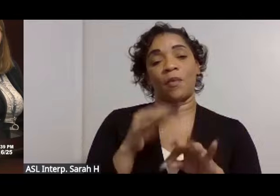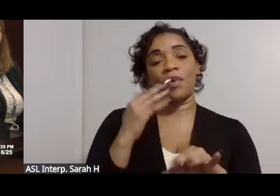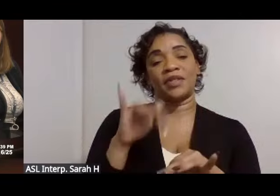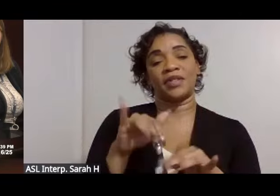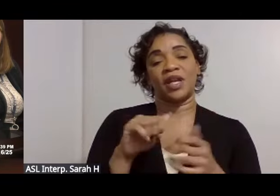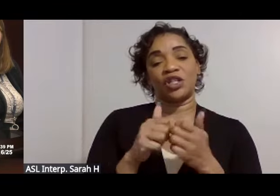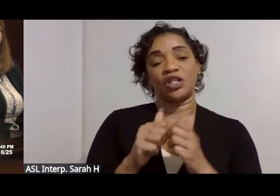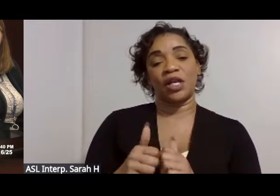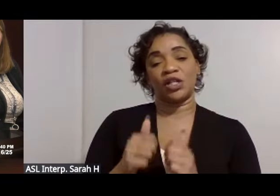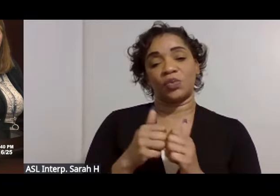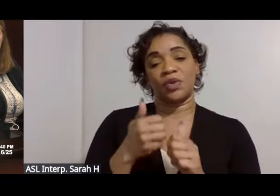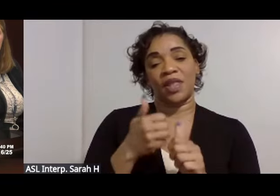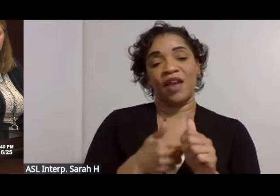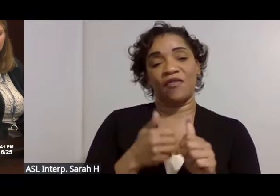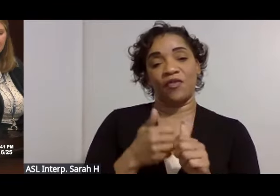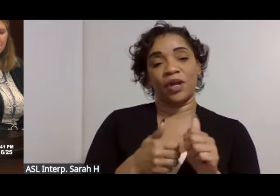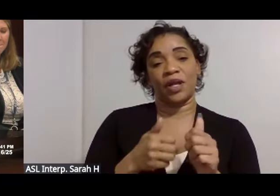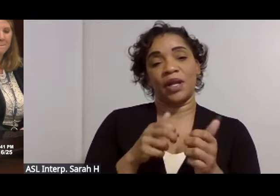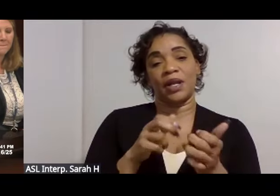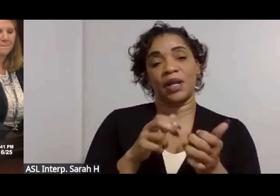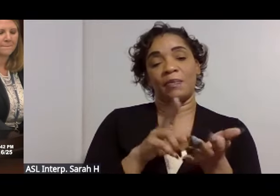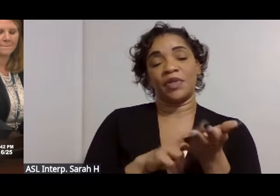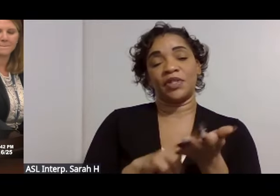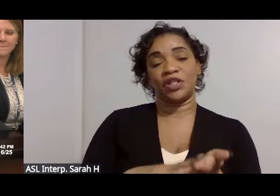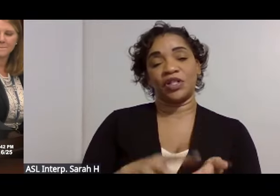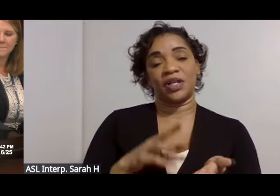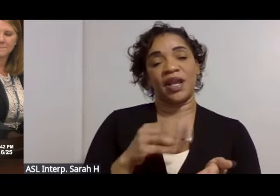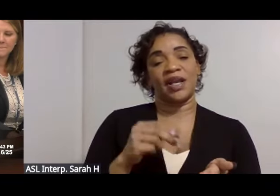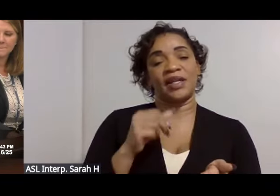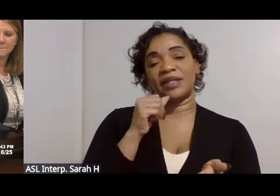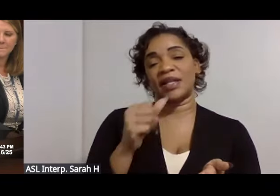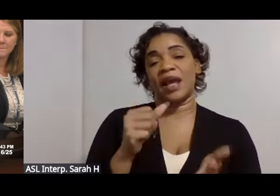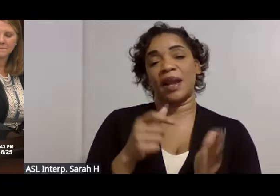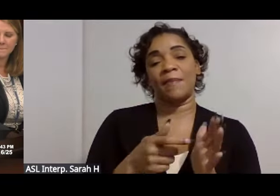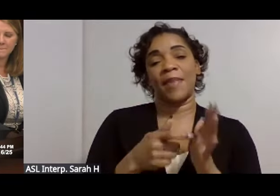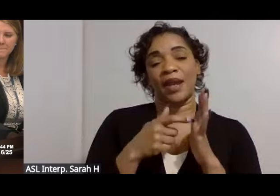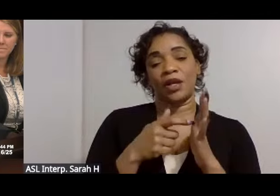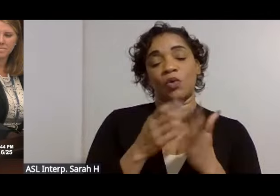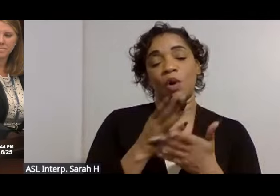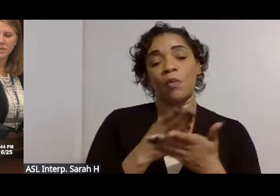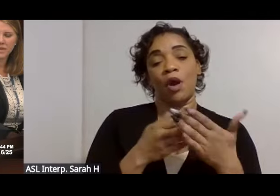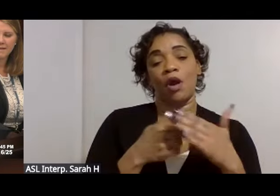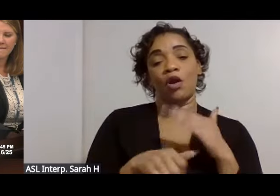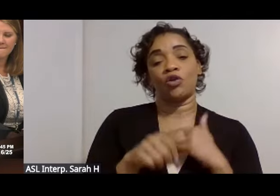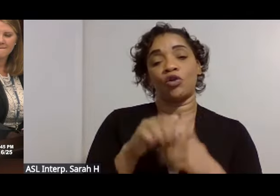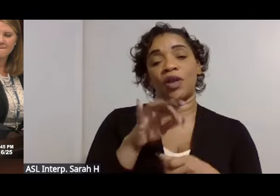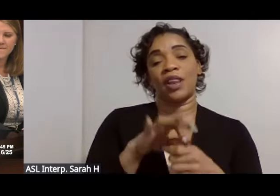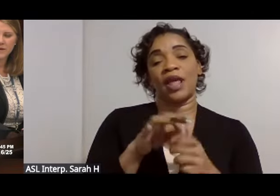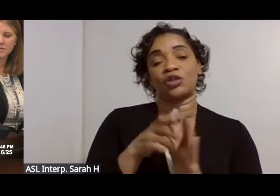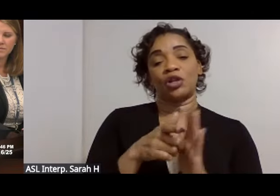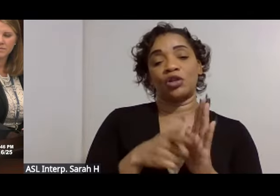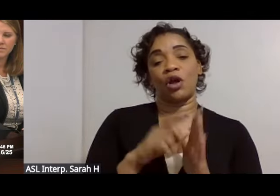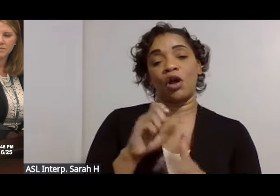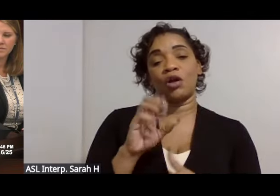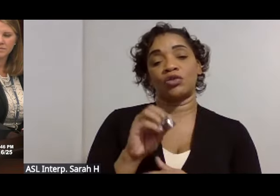it's not a mandatory element under election law. So that's typically where the board has not required that. So if